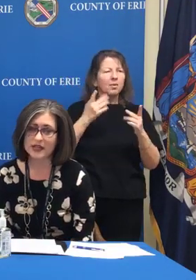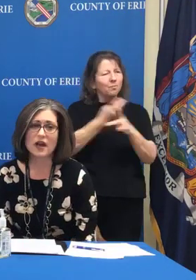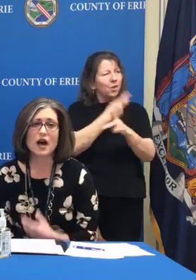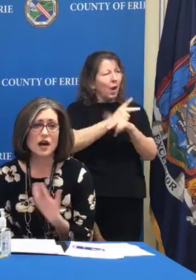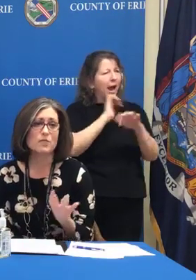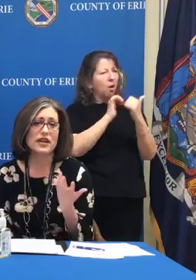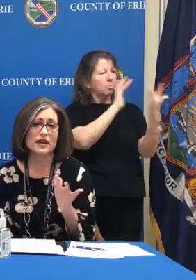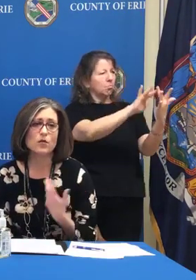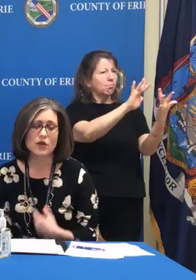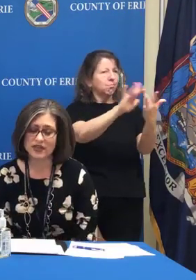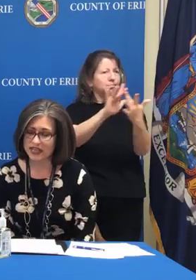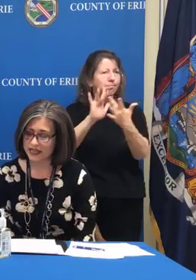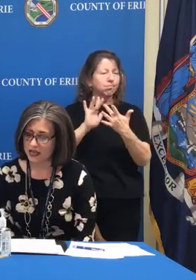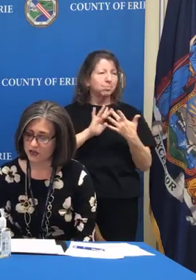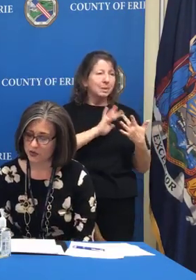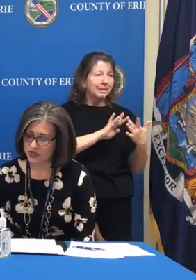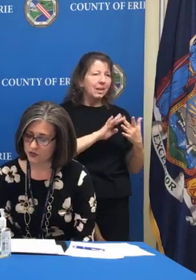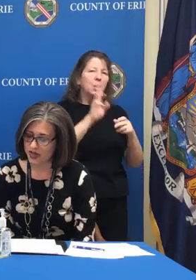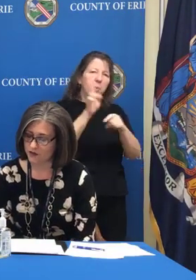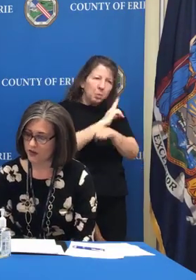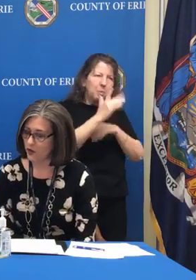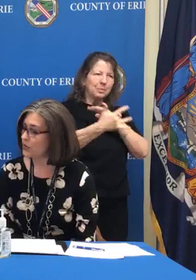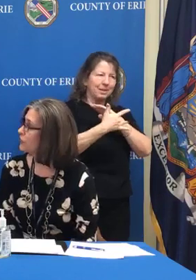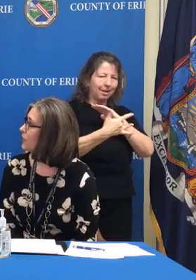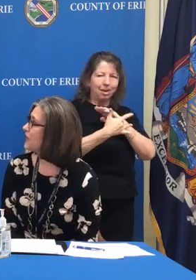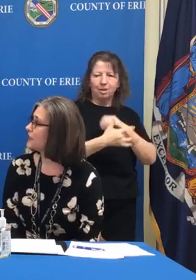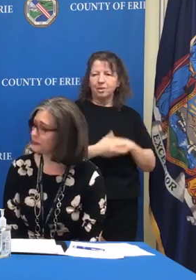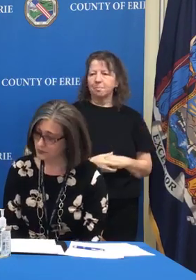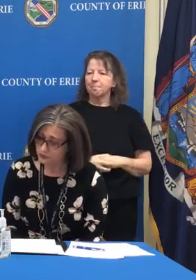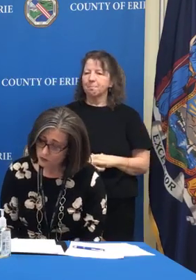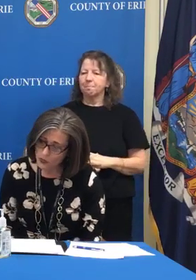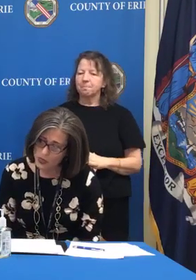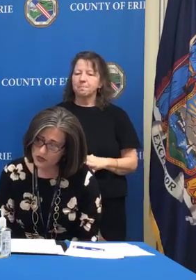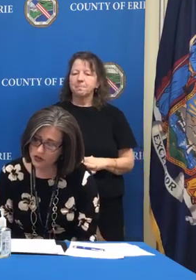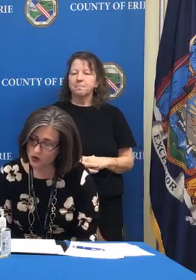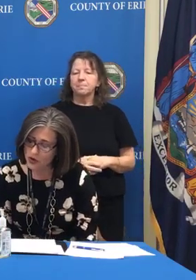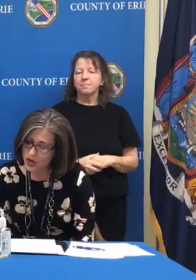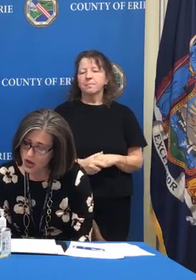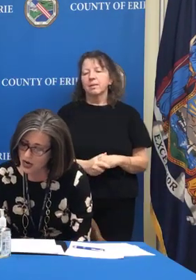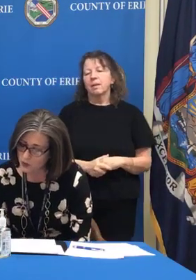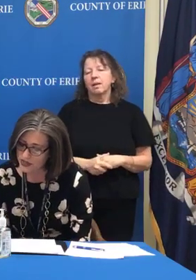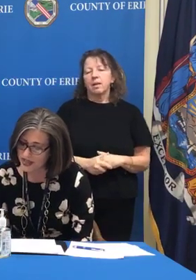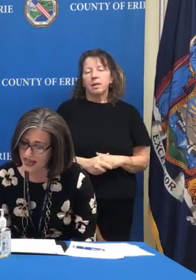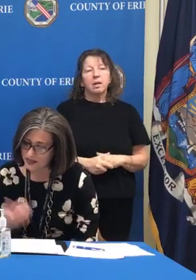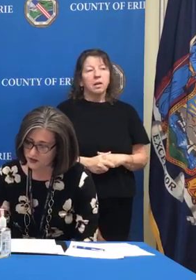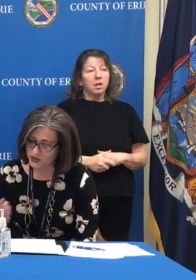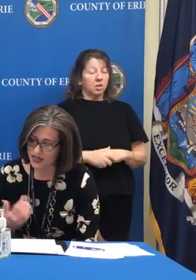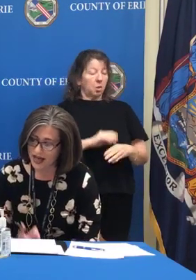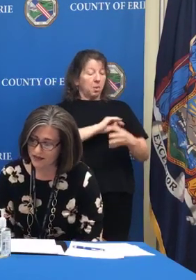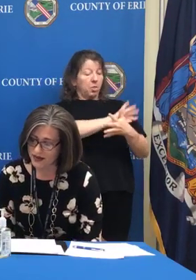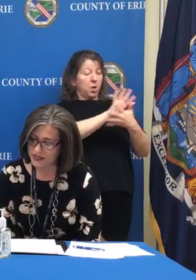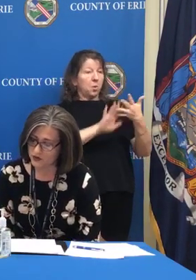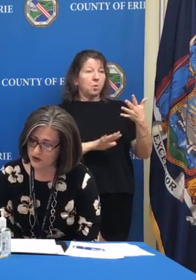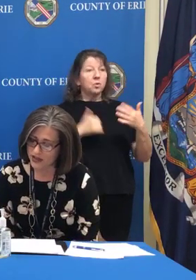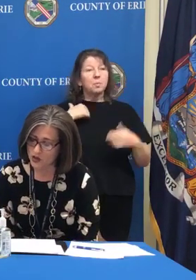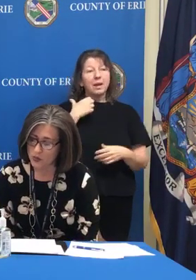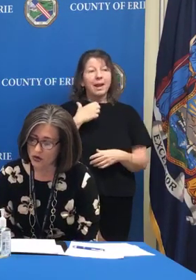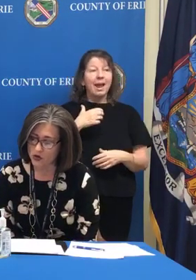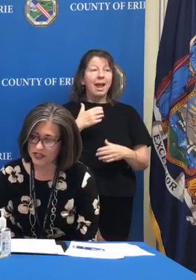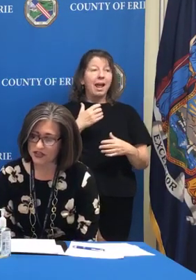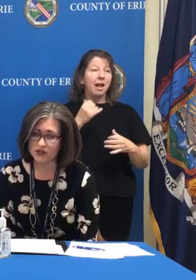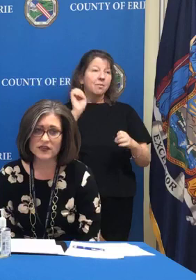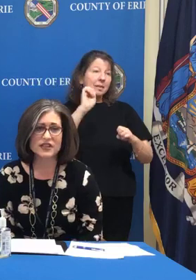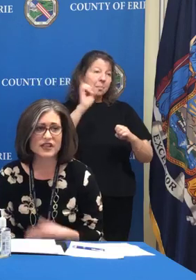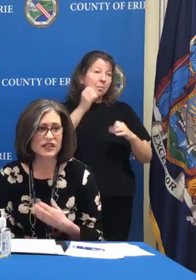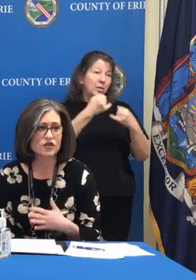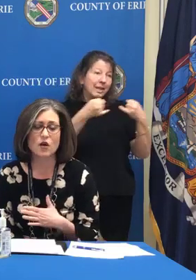to us, being with the technology we do have available to us. So with that, there's the hotlines that are available.